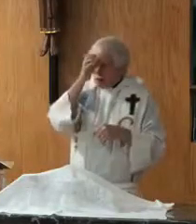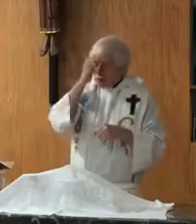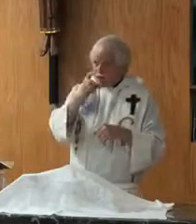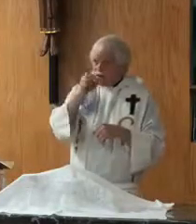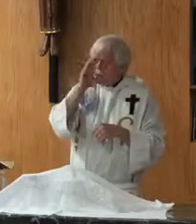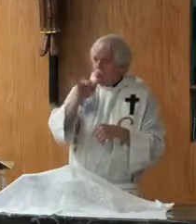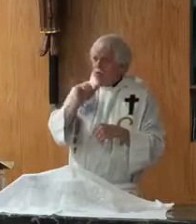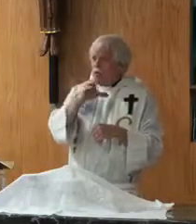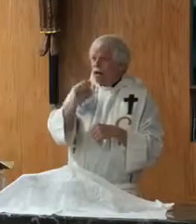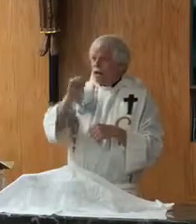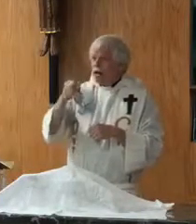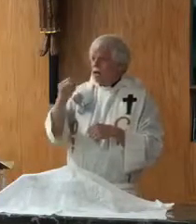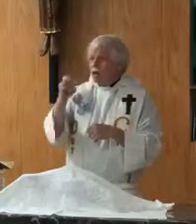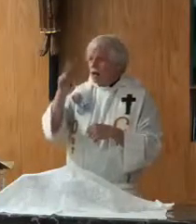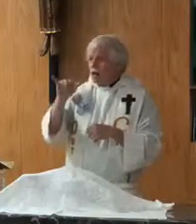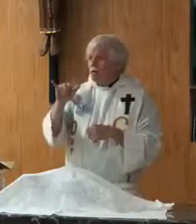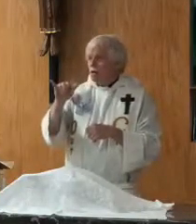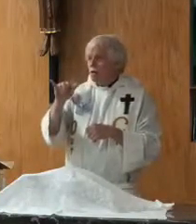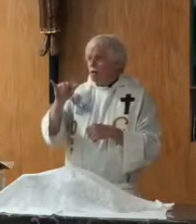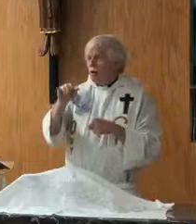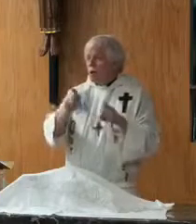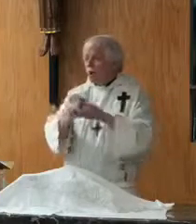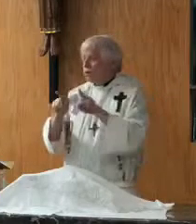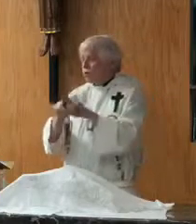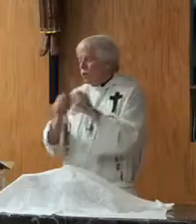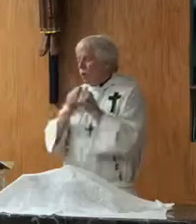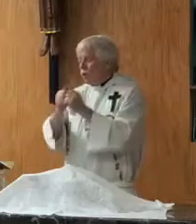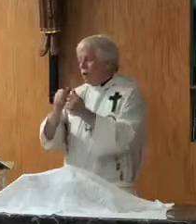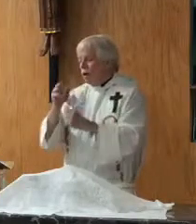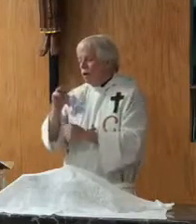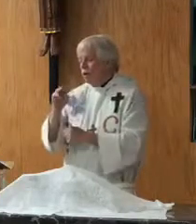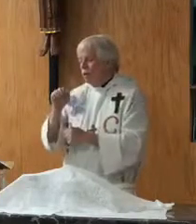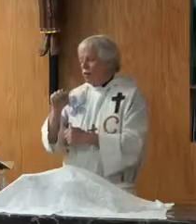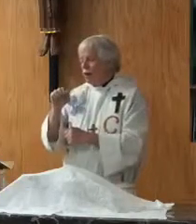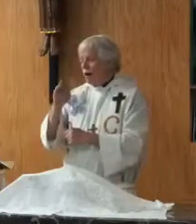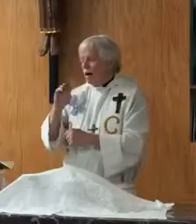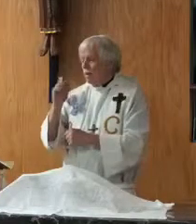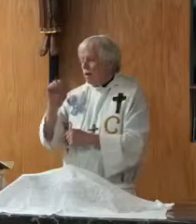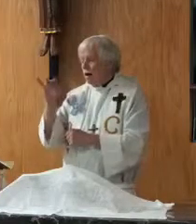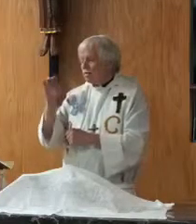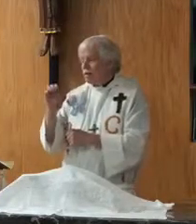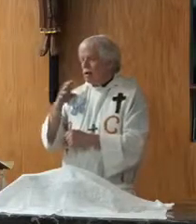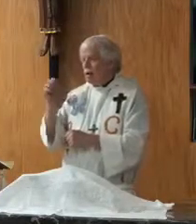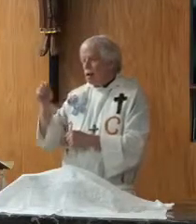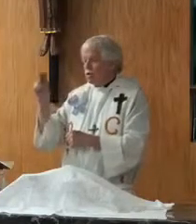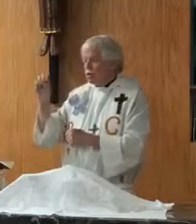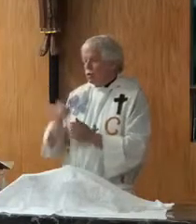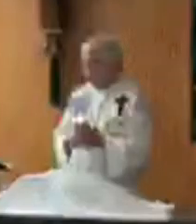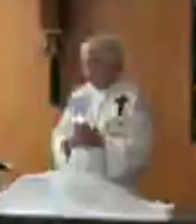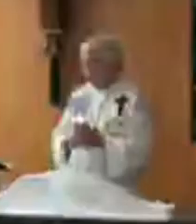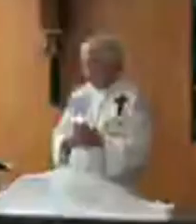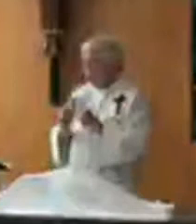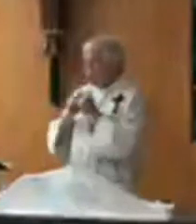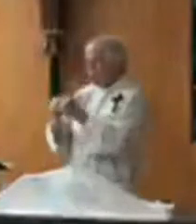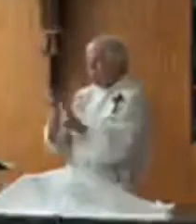with Cleveland and Dorothy and Sherry, also with Maxine and